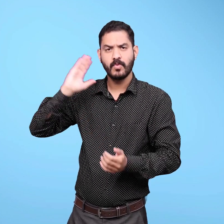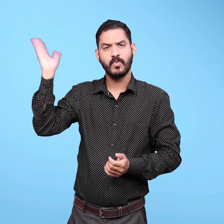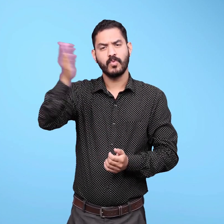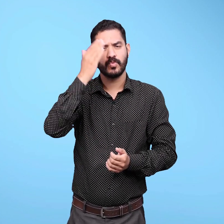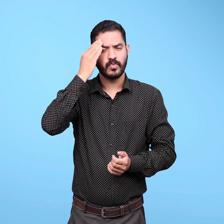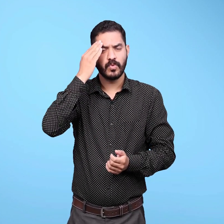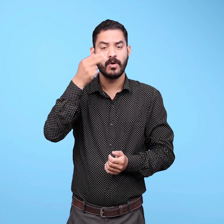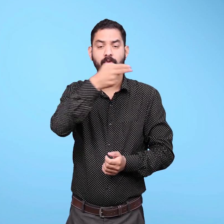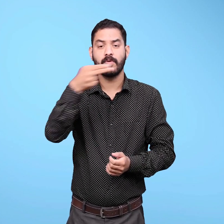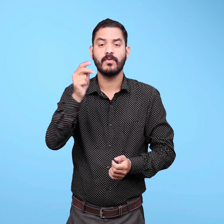in Tamil.